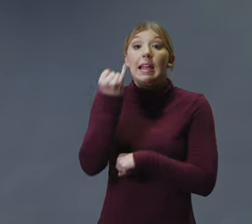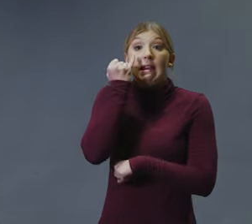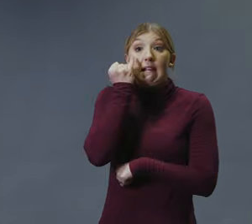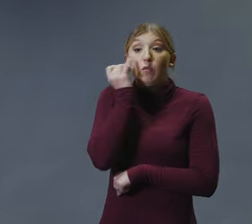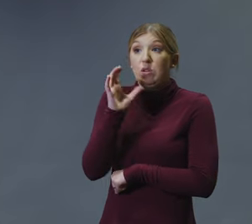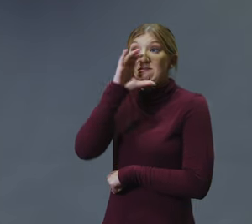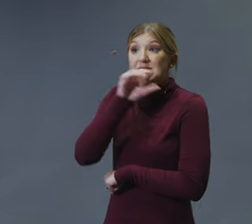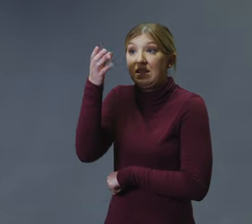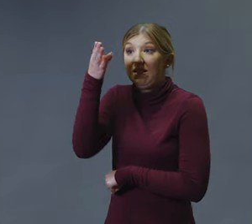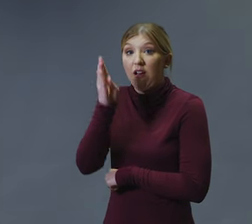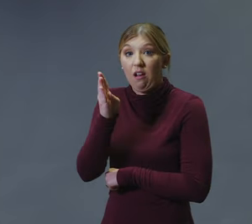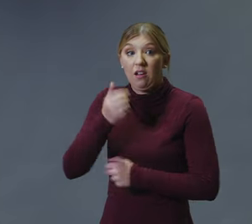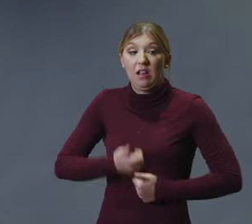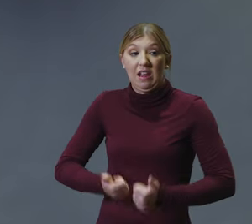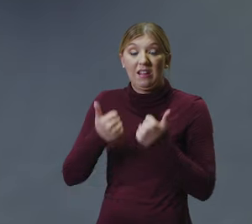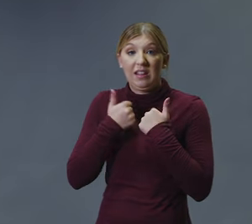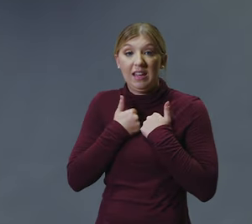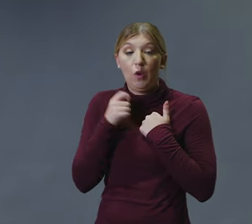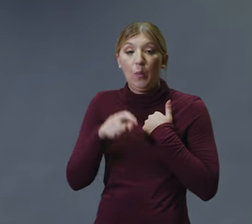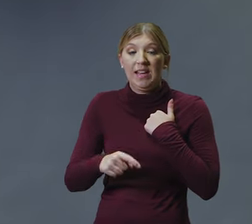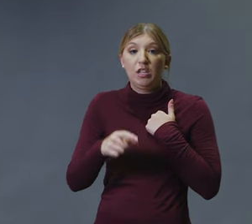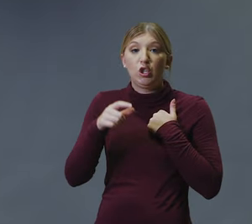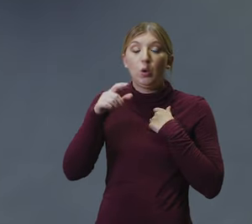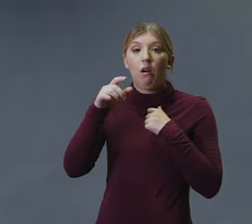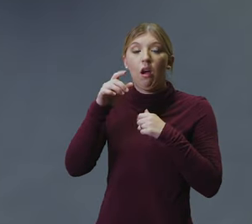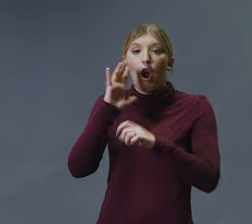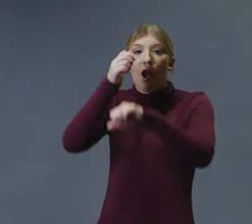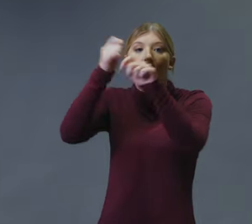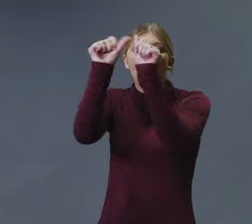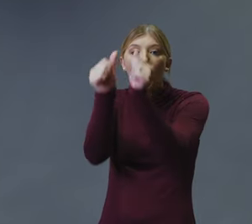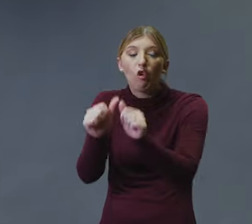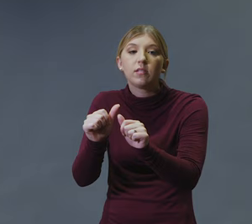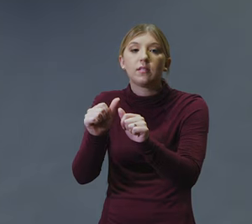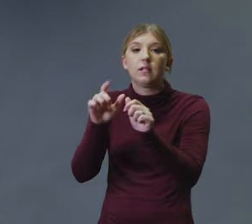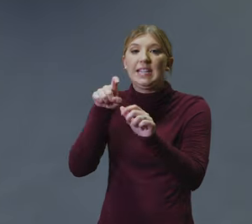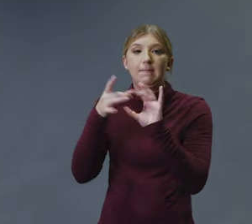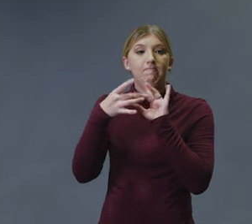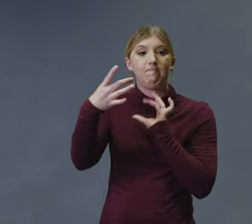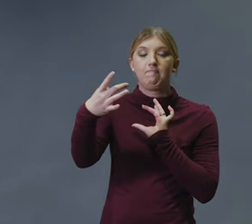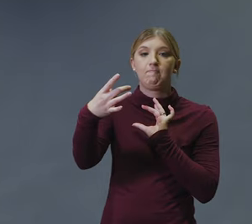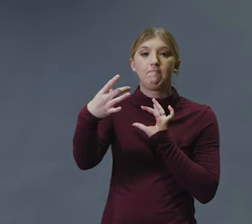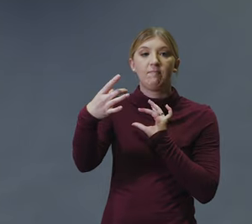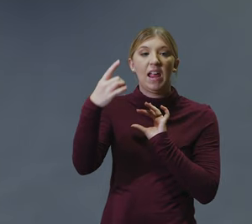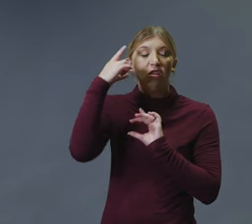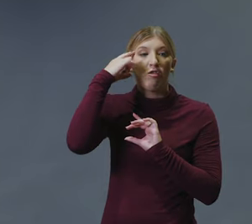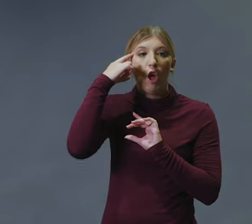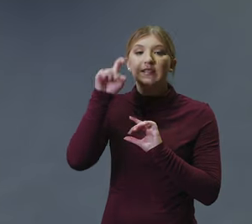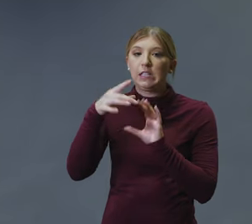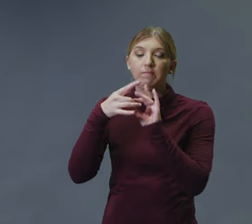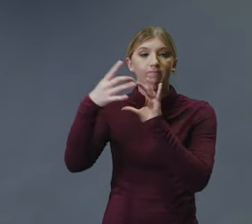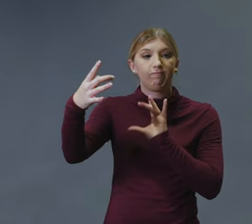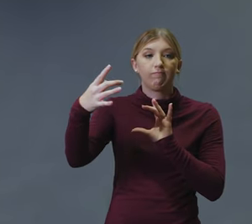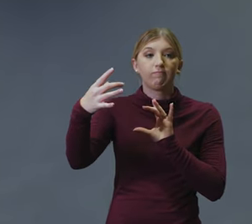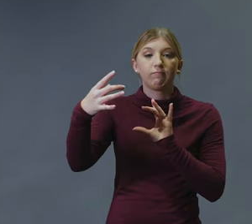seek God and live, that means letting go of our idols and our incorrect ways of thinking. That means that those blind